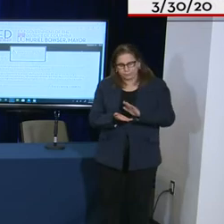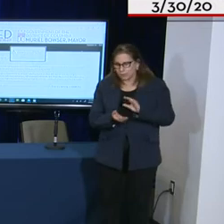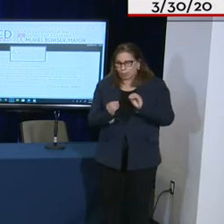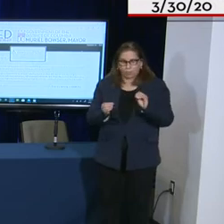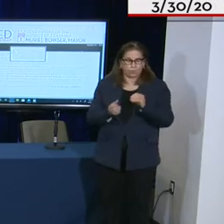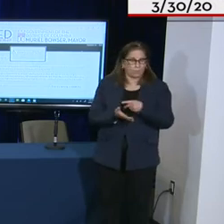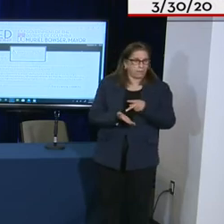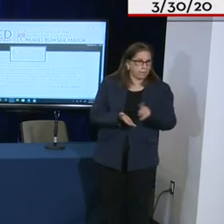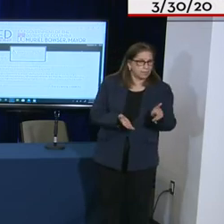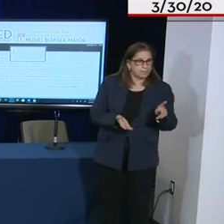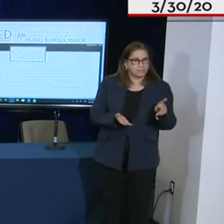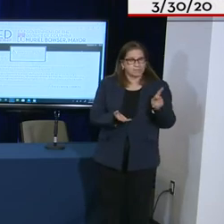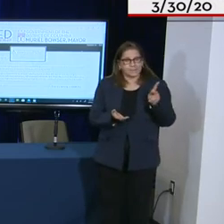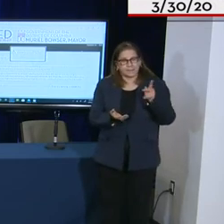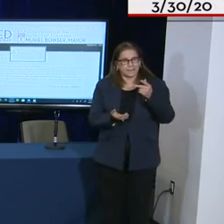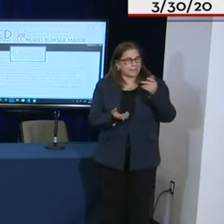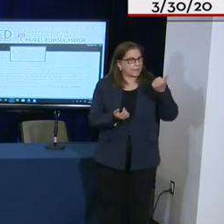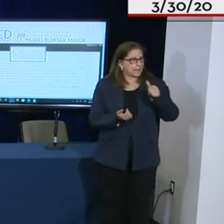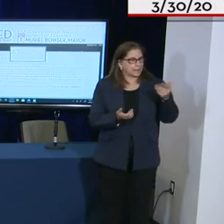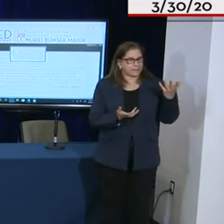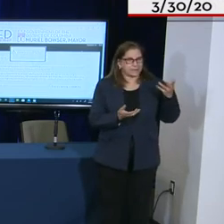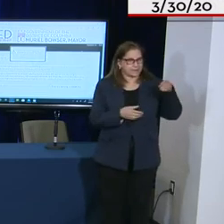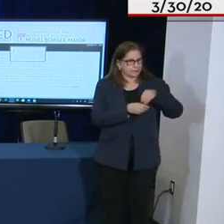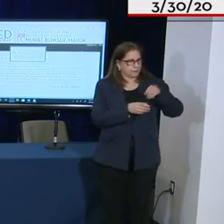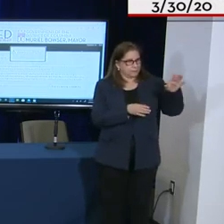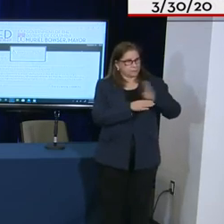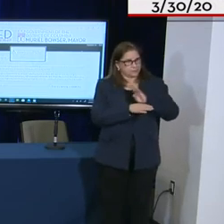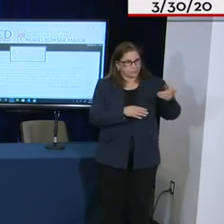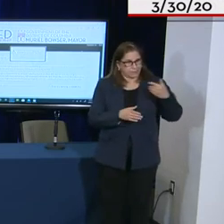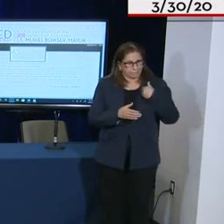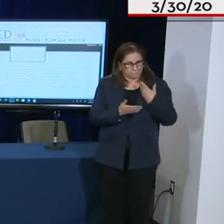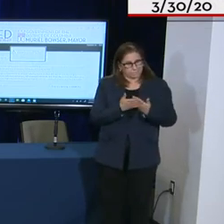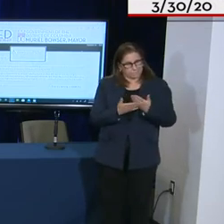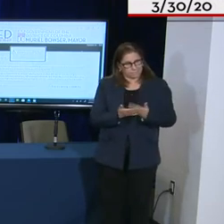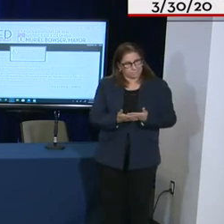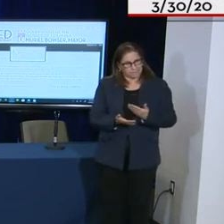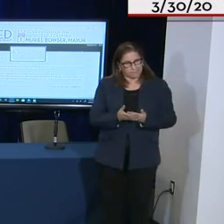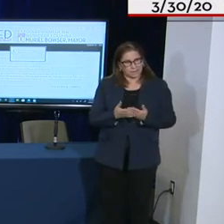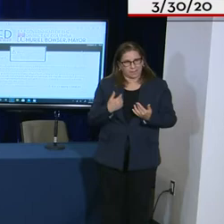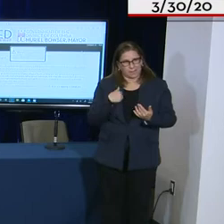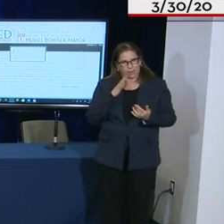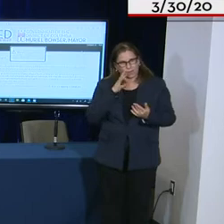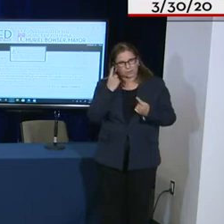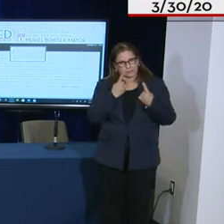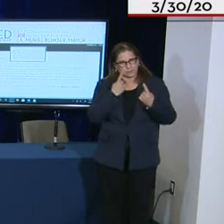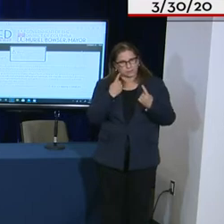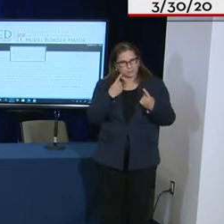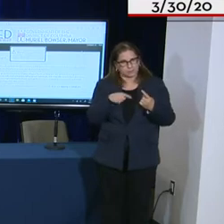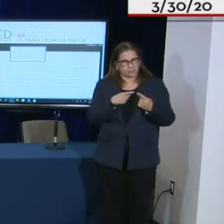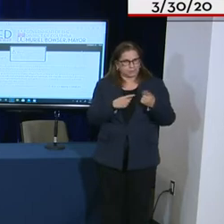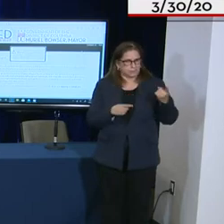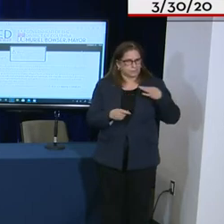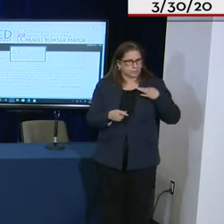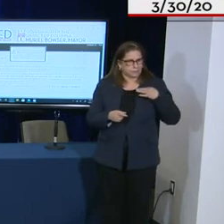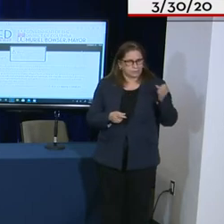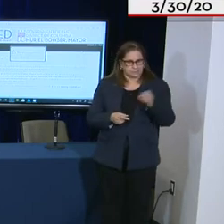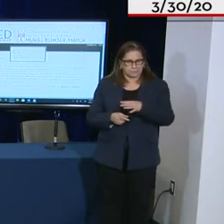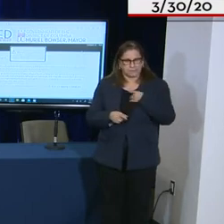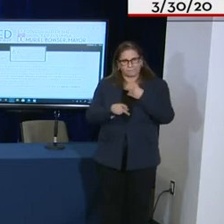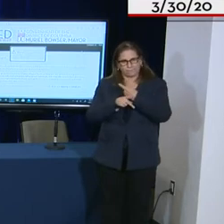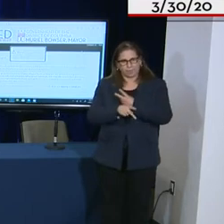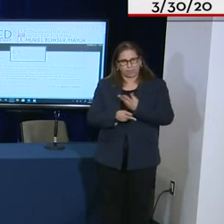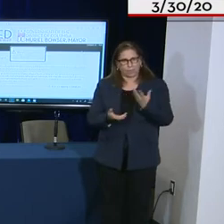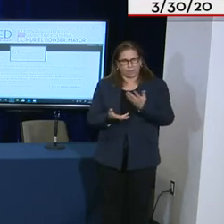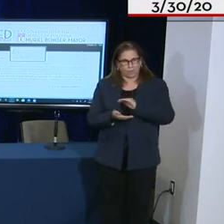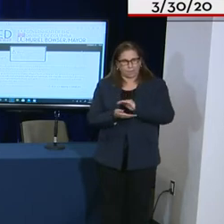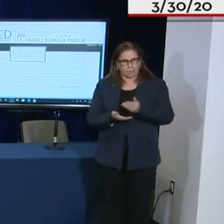Those factors are considered when making a determination regarding pay. That was the first part of your